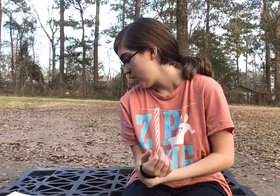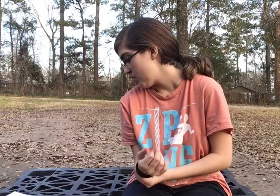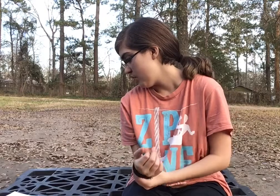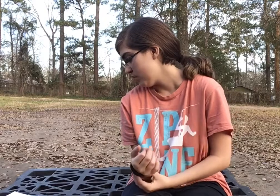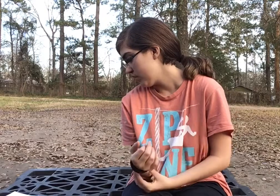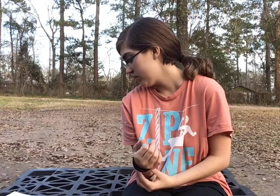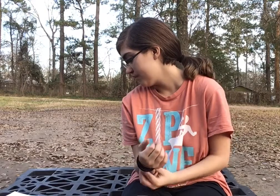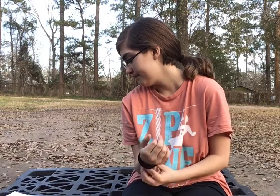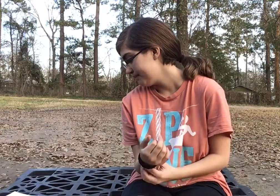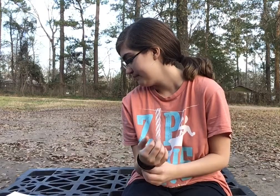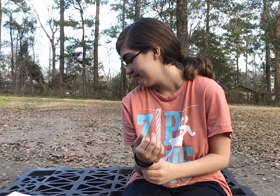Or,